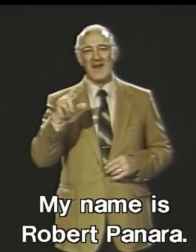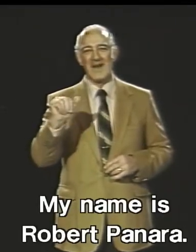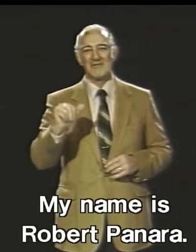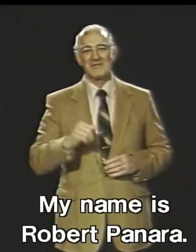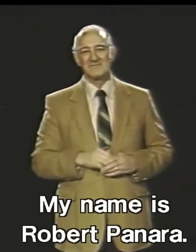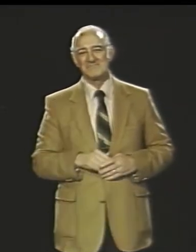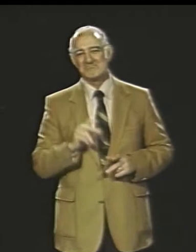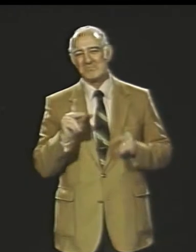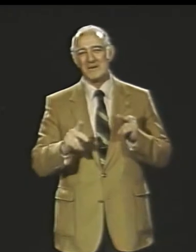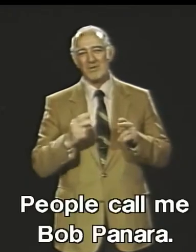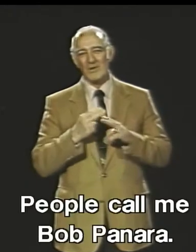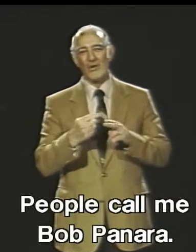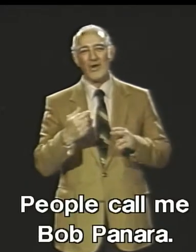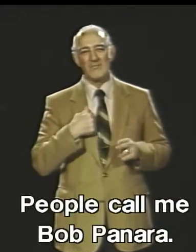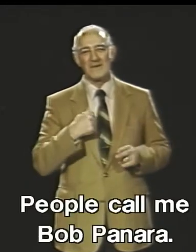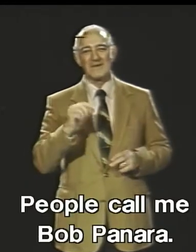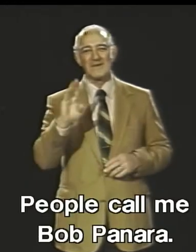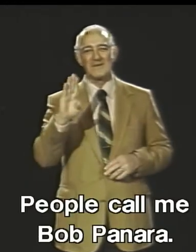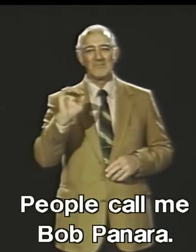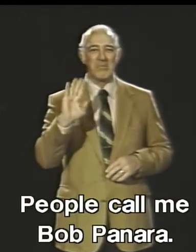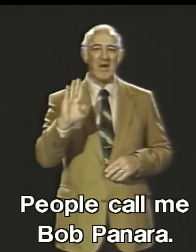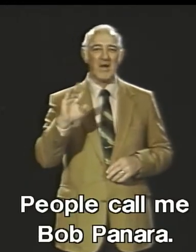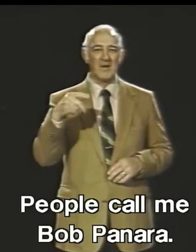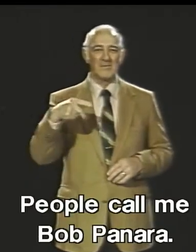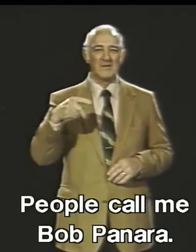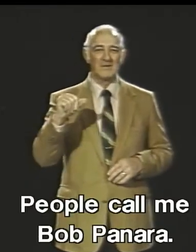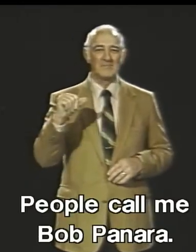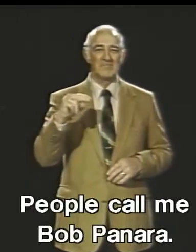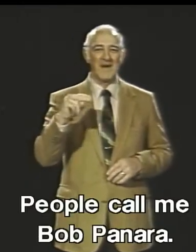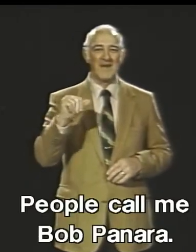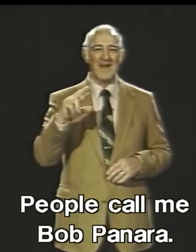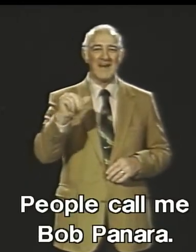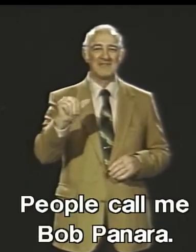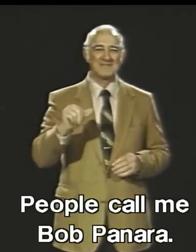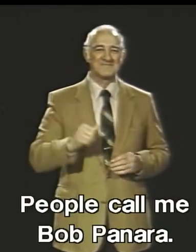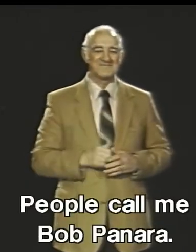Panara. People call me Bob Panara.